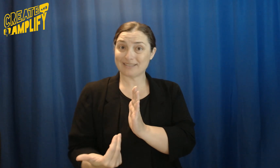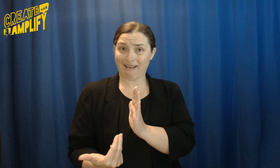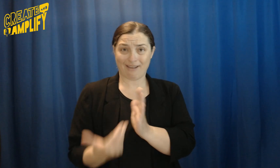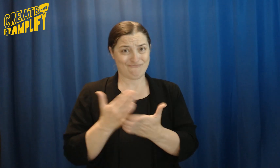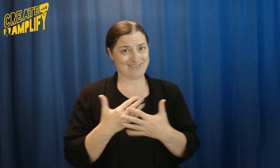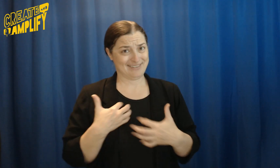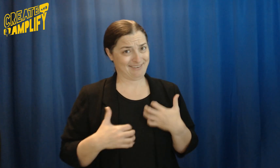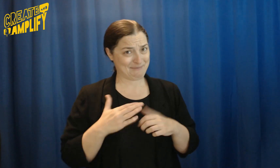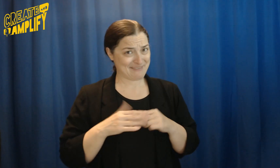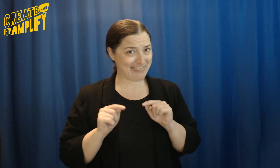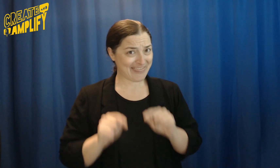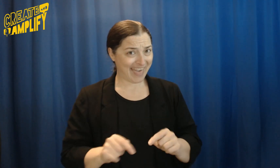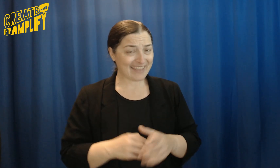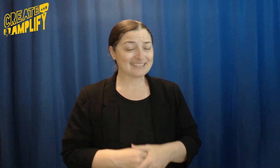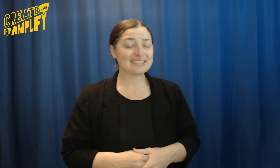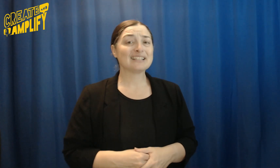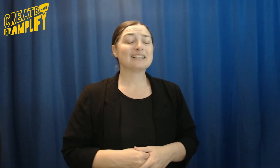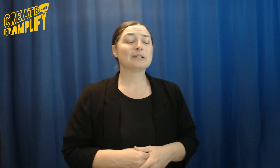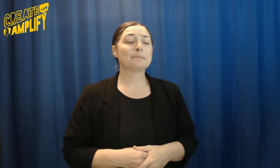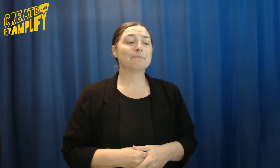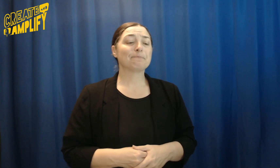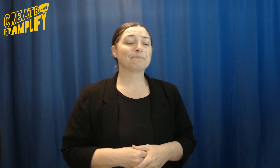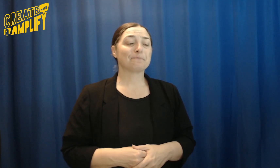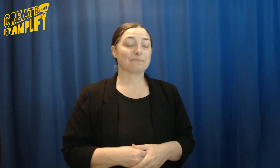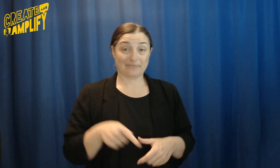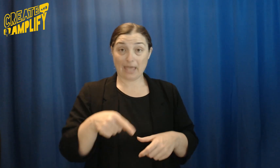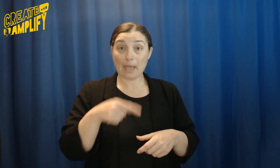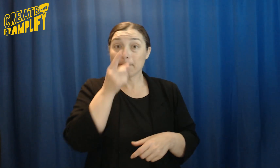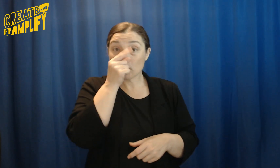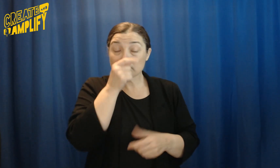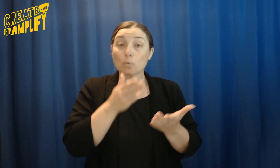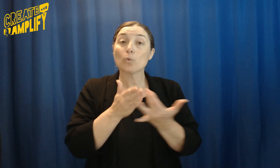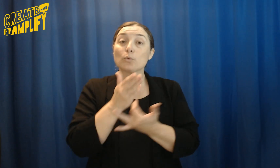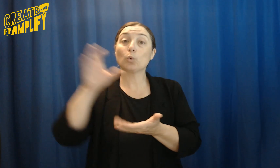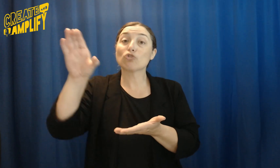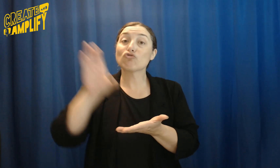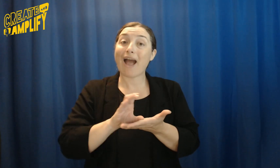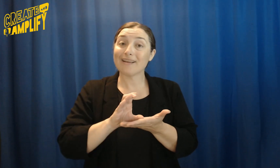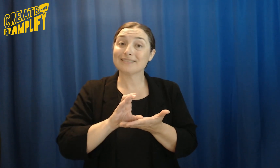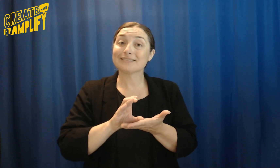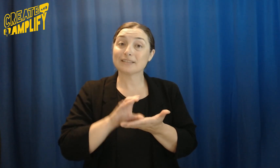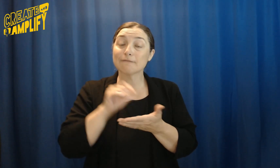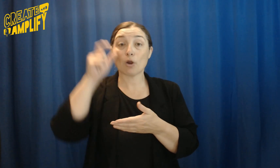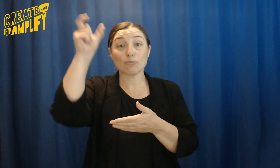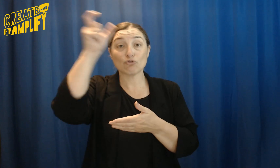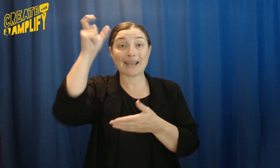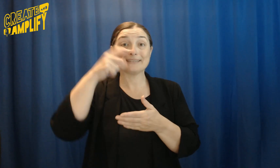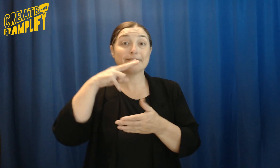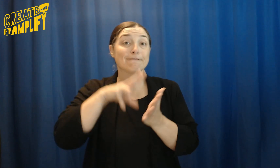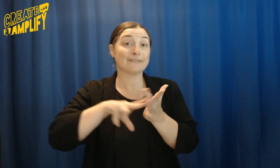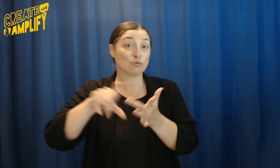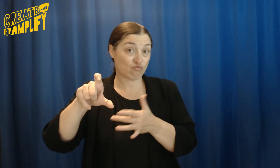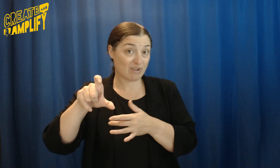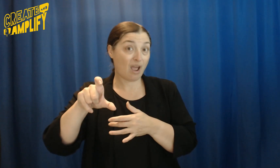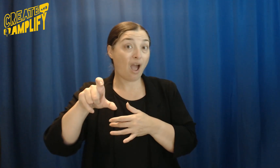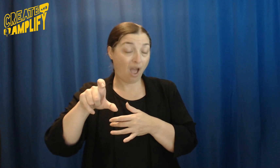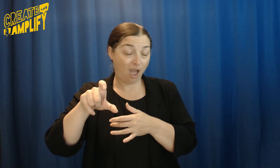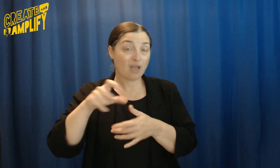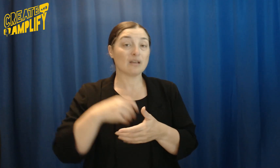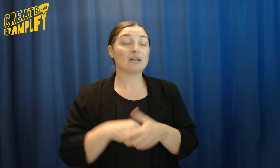about. And that was all made possible through a grant from Creative Victoria. I know you asked me ways to support me, but I guess just